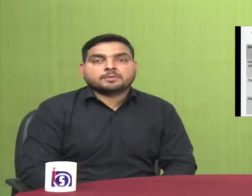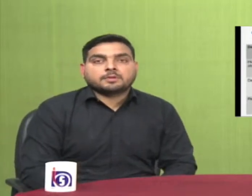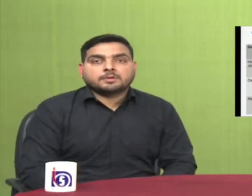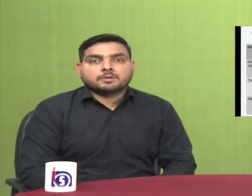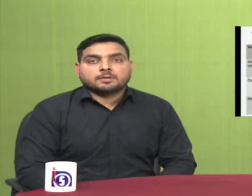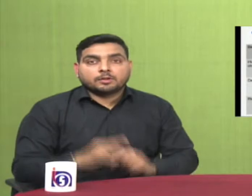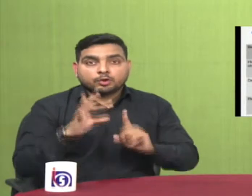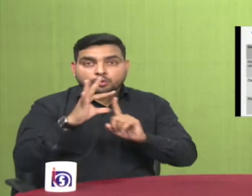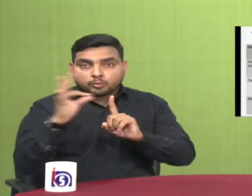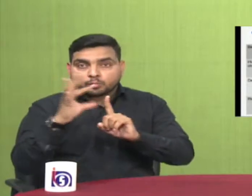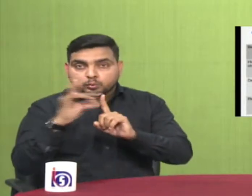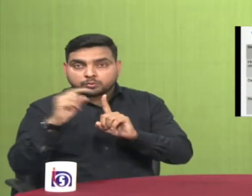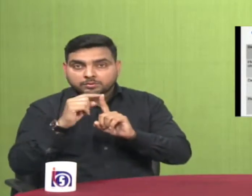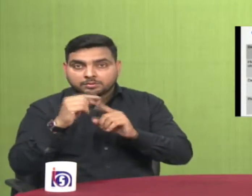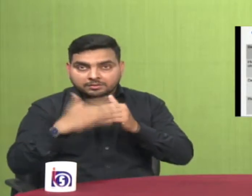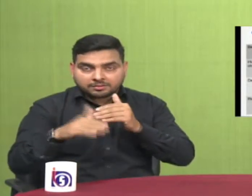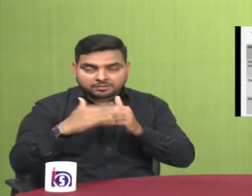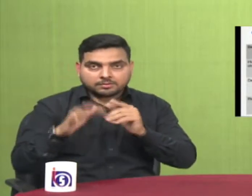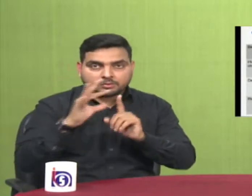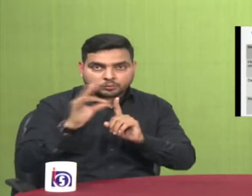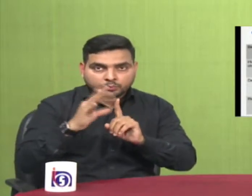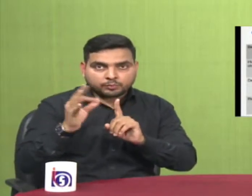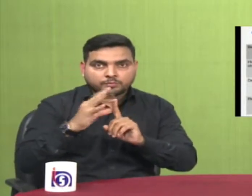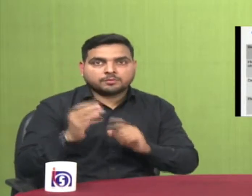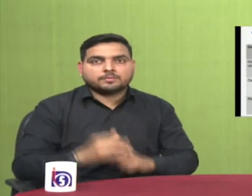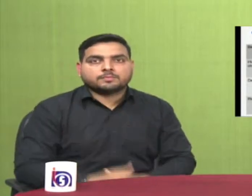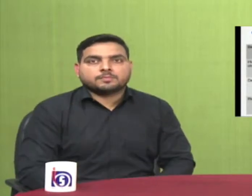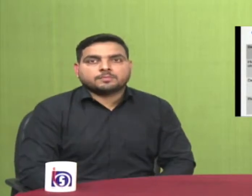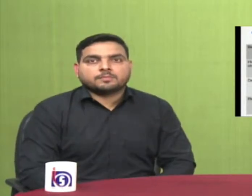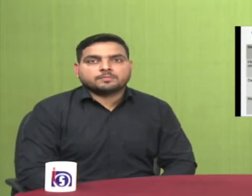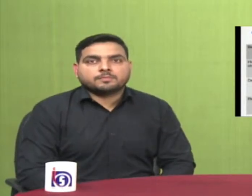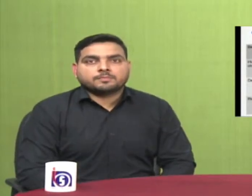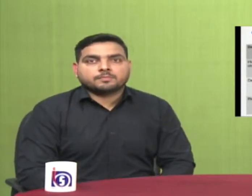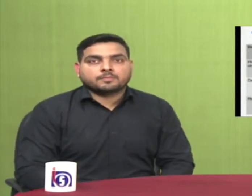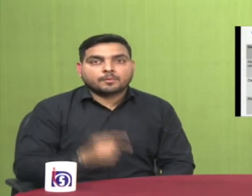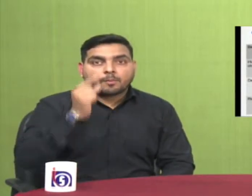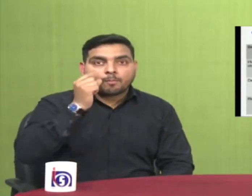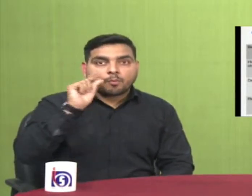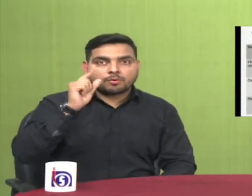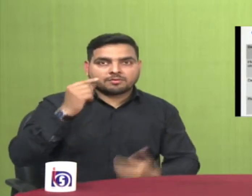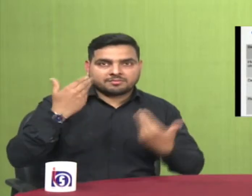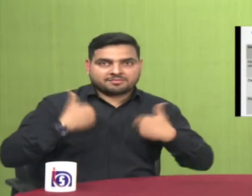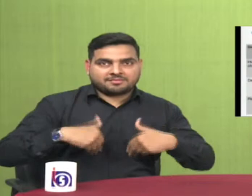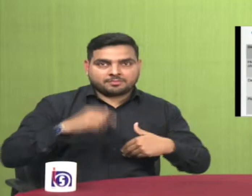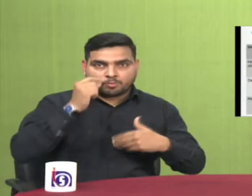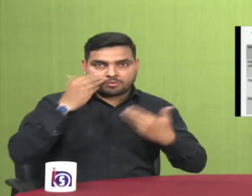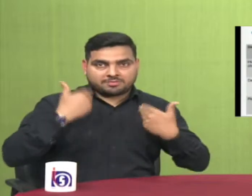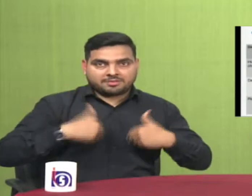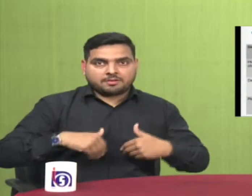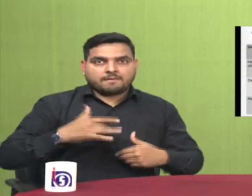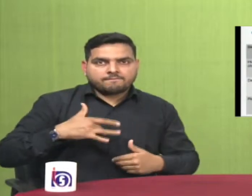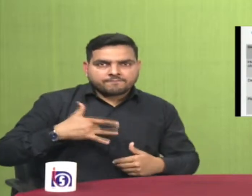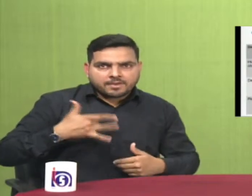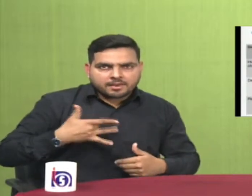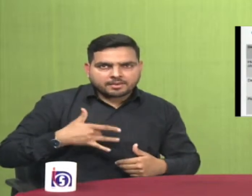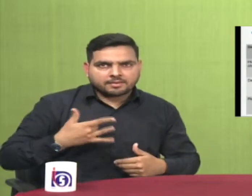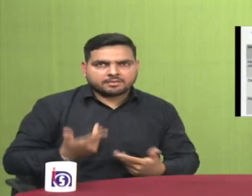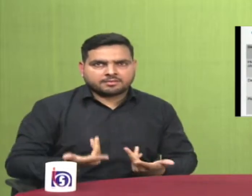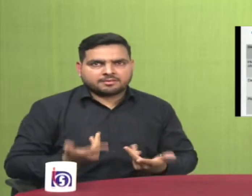Then come the do's. In the do's, when your child hurt other people, make